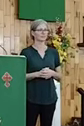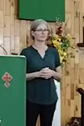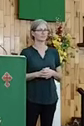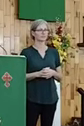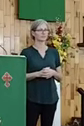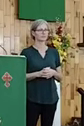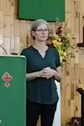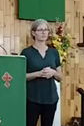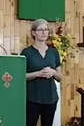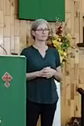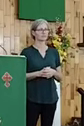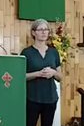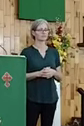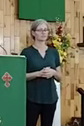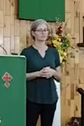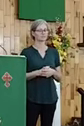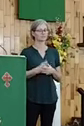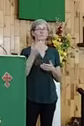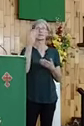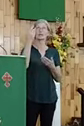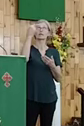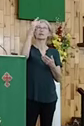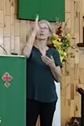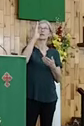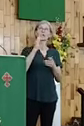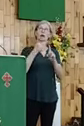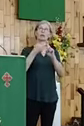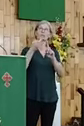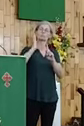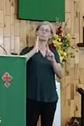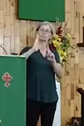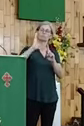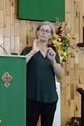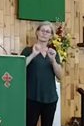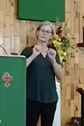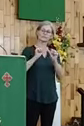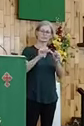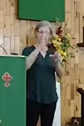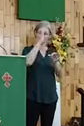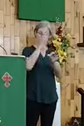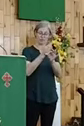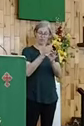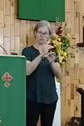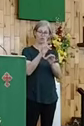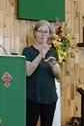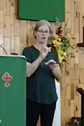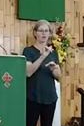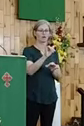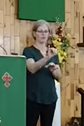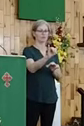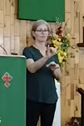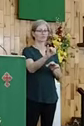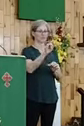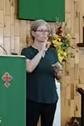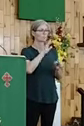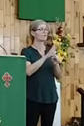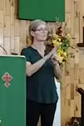soul. The God of Jacob keeps faith forever, secures justice for